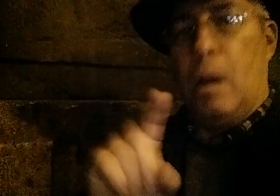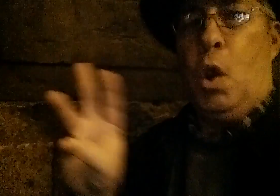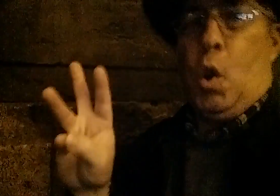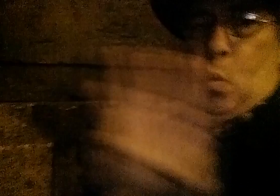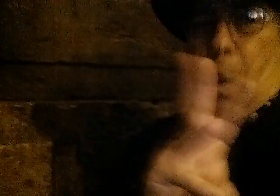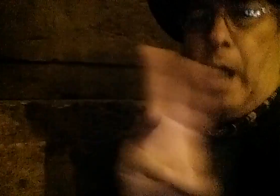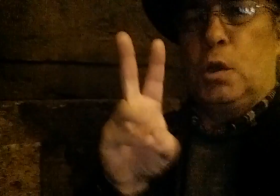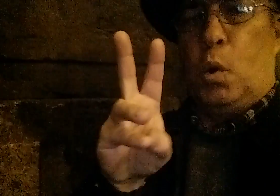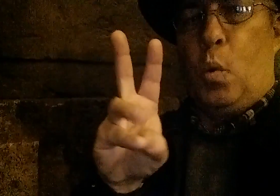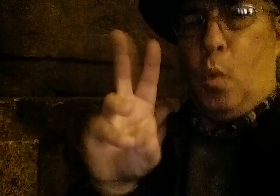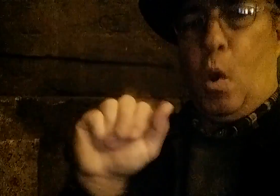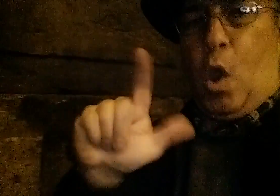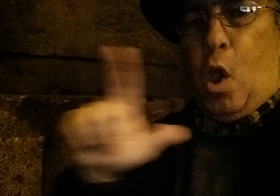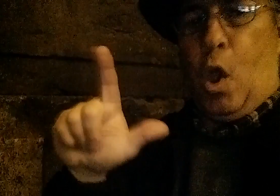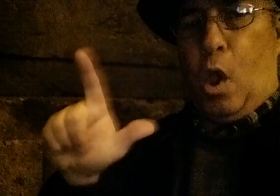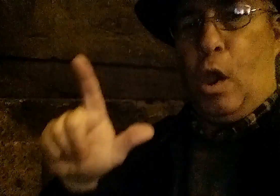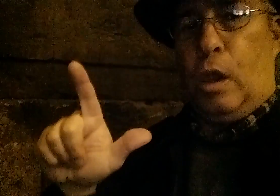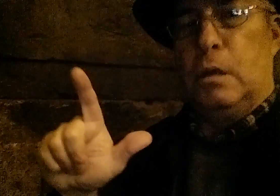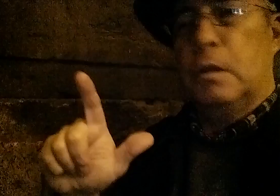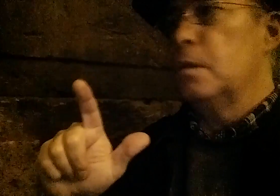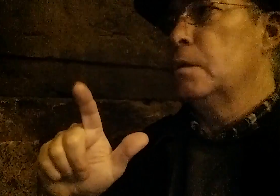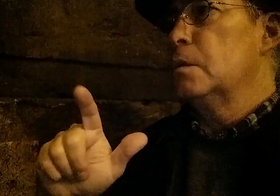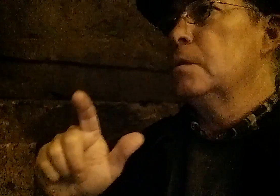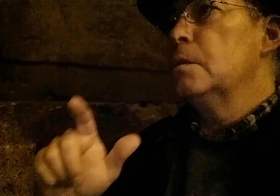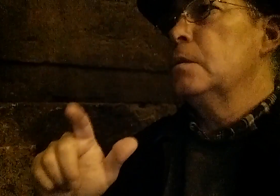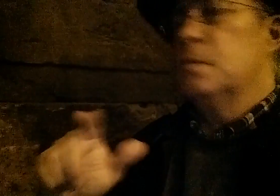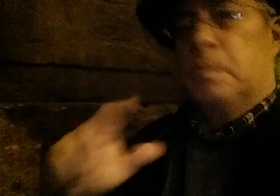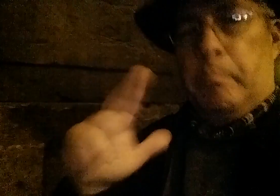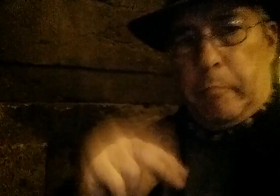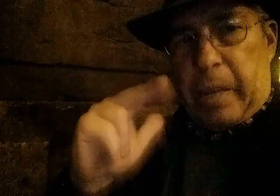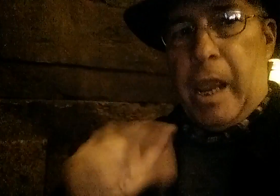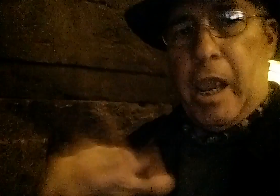the Islamic construction is on top of this.